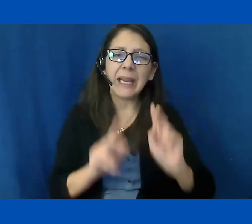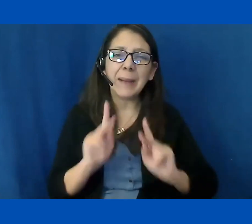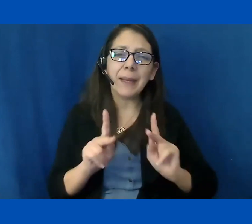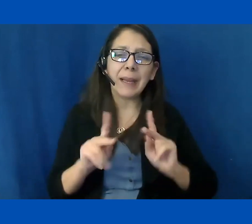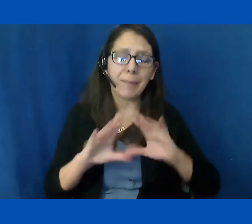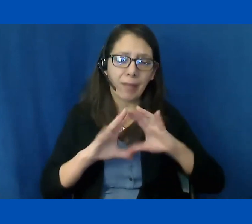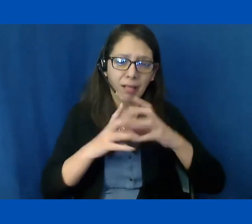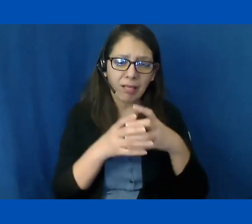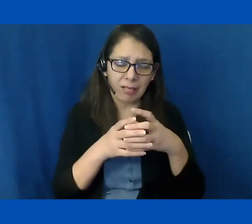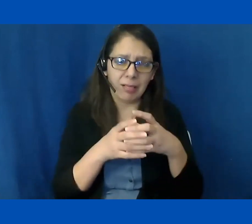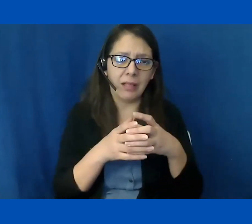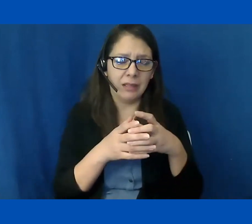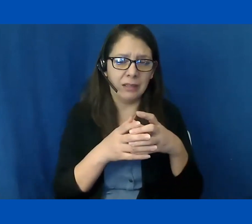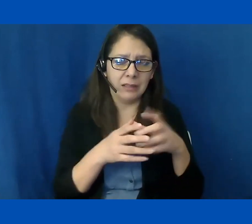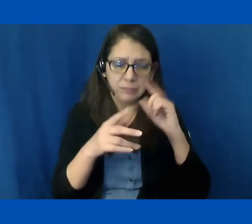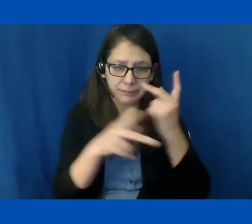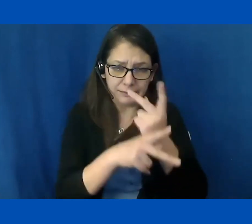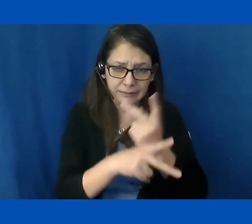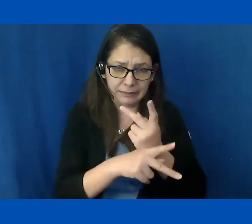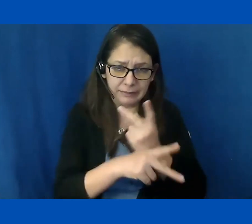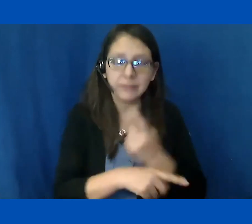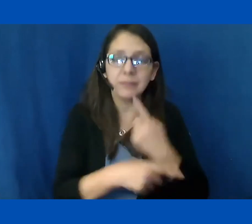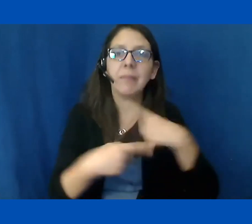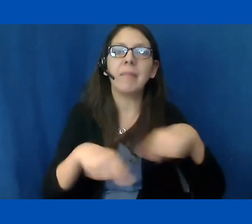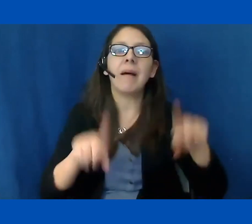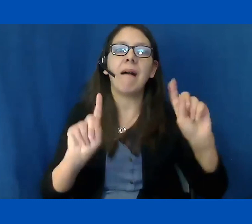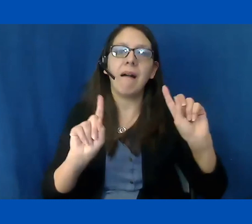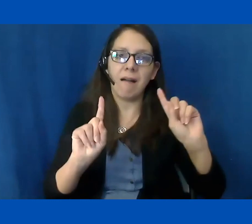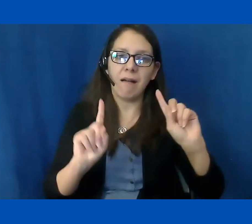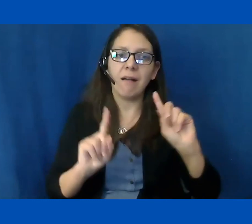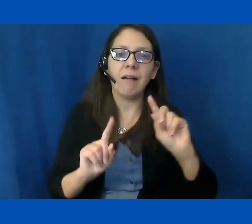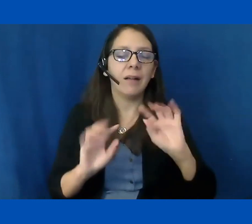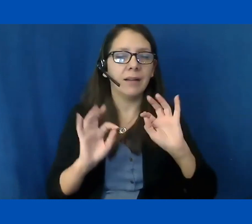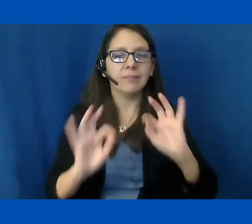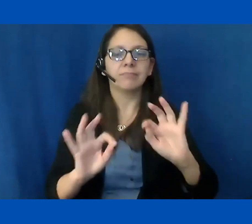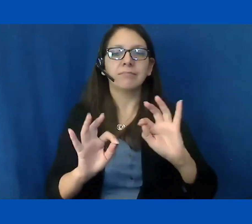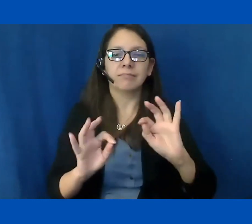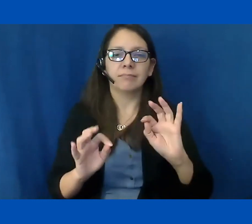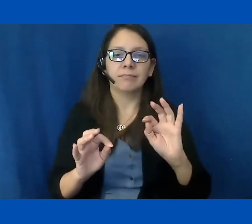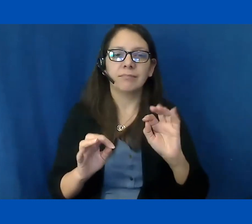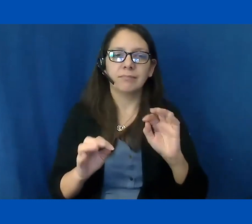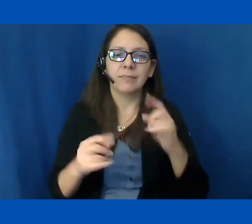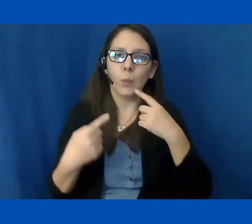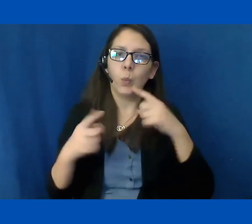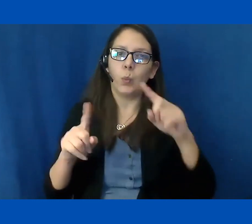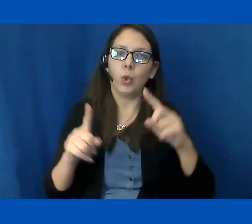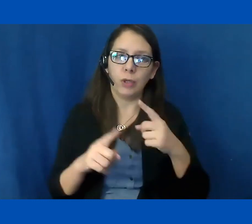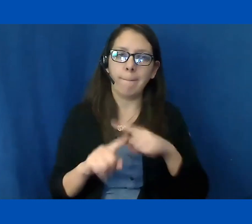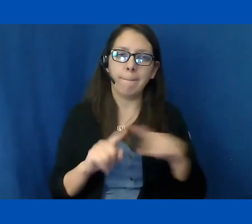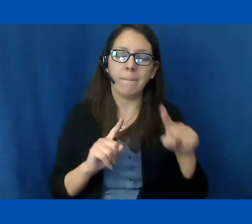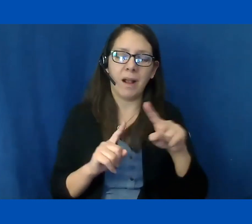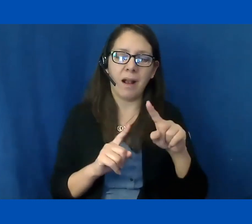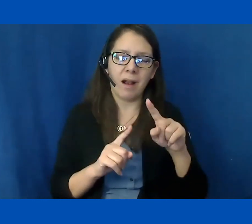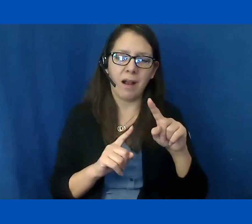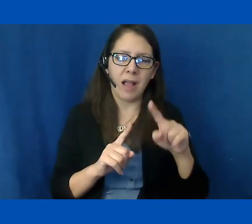team. And finally we got it working, right? Finally we got it working. And but at first the DRC was